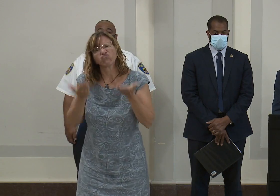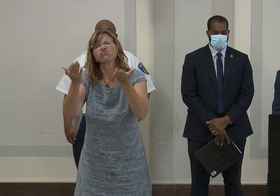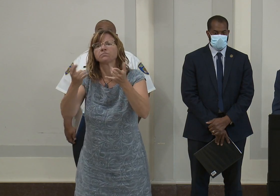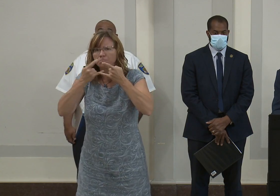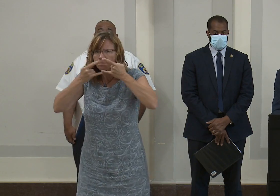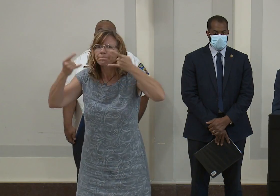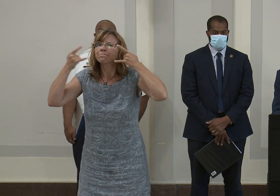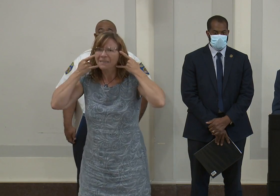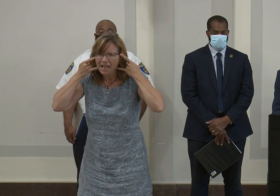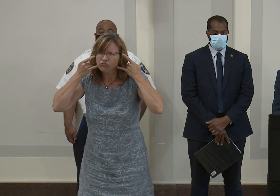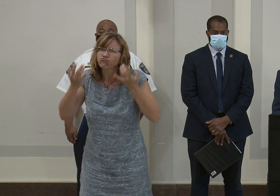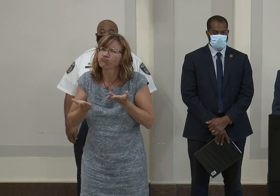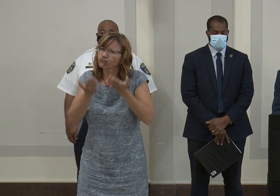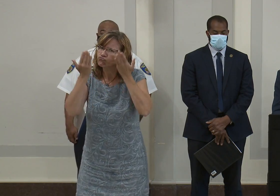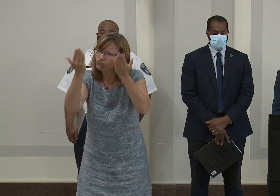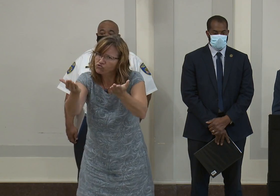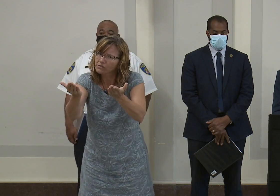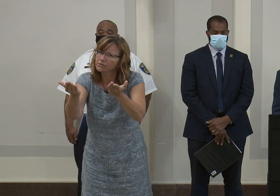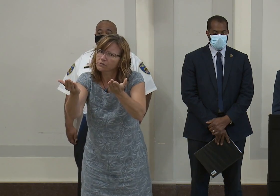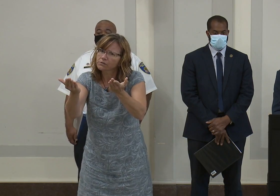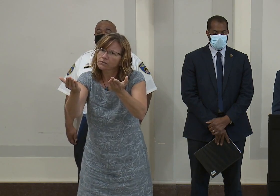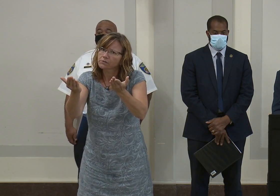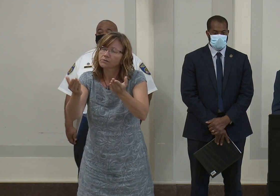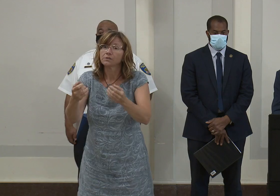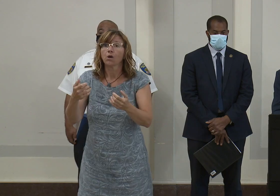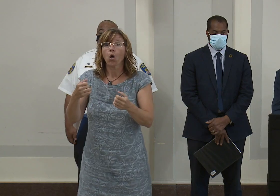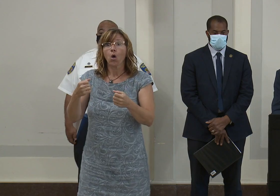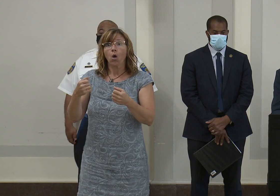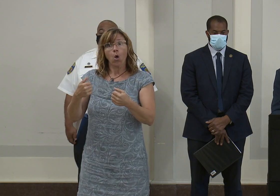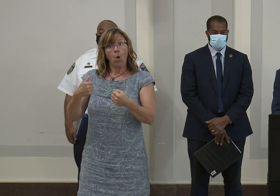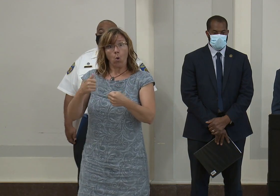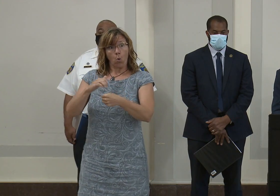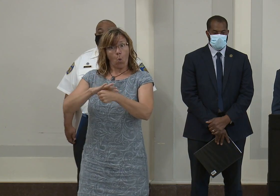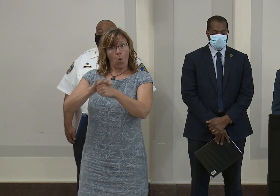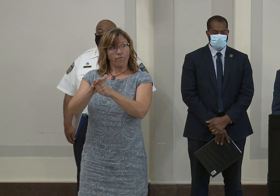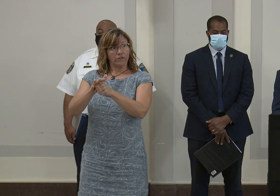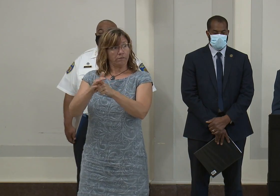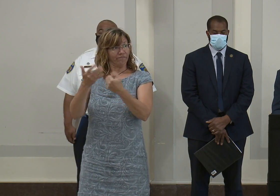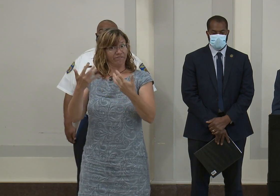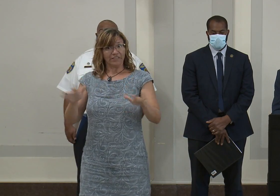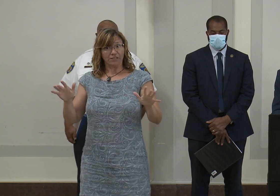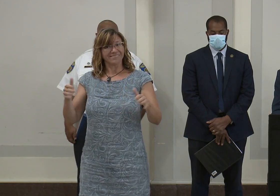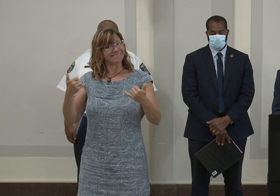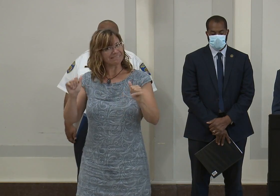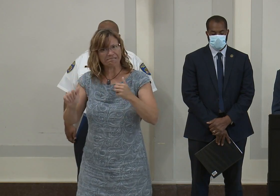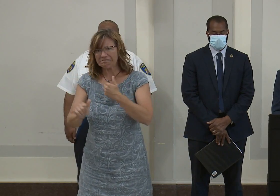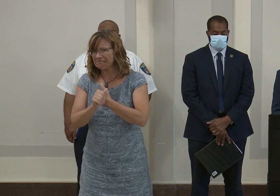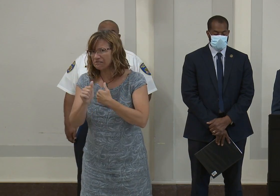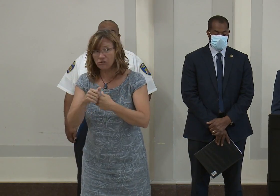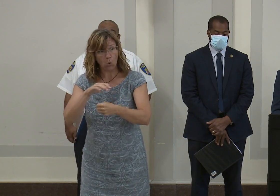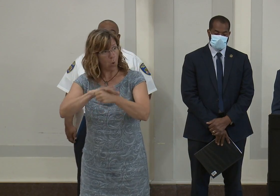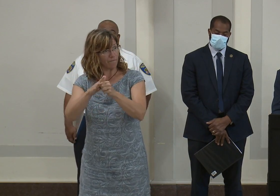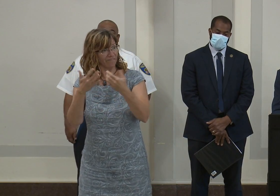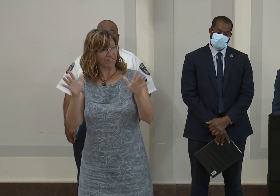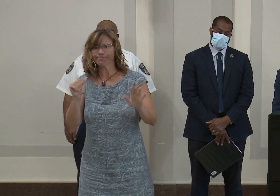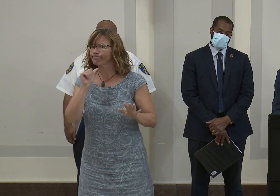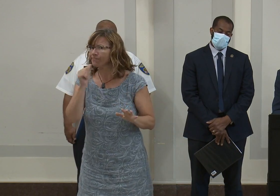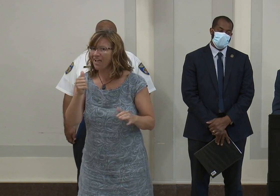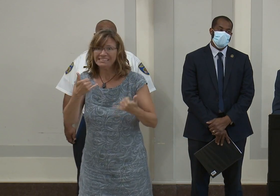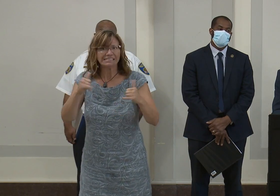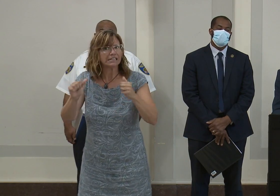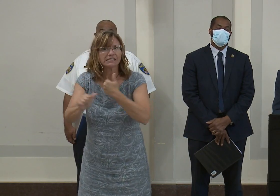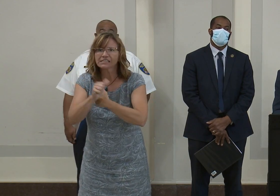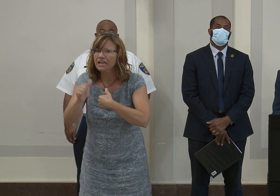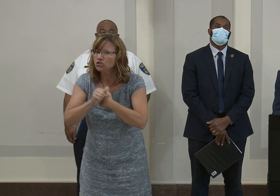still dangerous and potentially deadly to our non-vaccinated residents. Maryland state data shows that 97% of